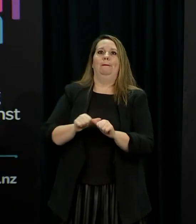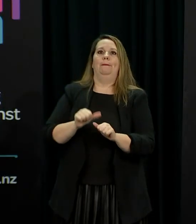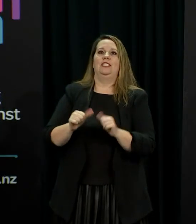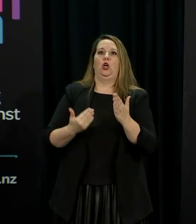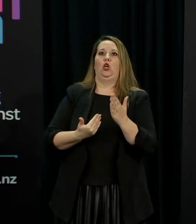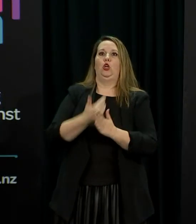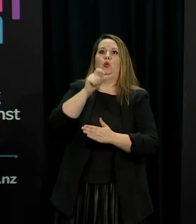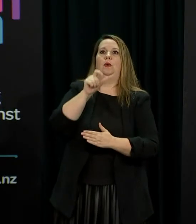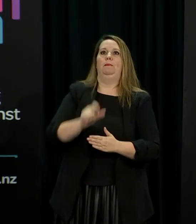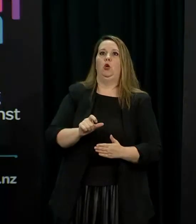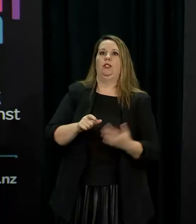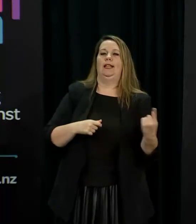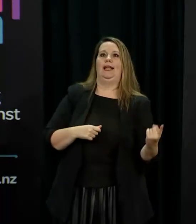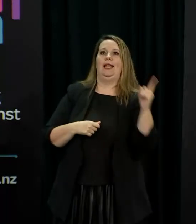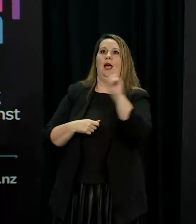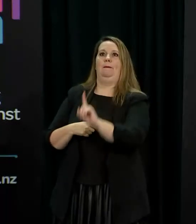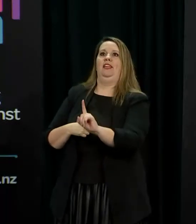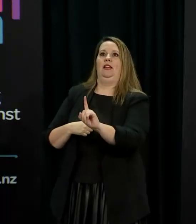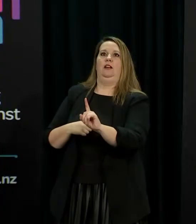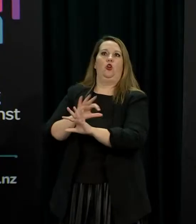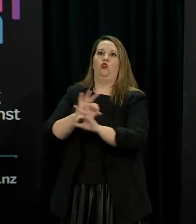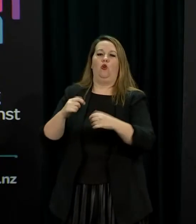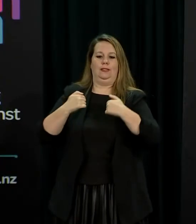guess, without you having to sort of make that switch?